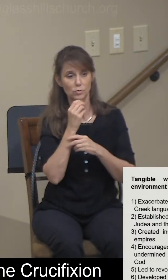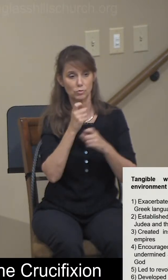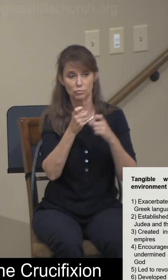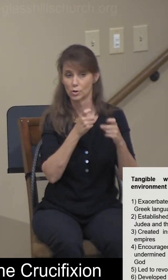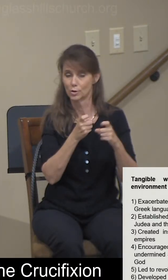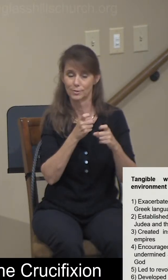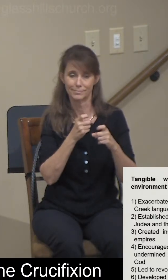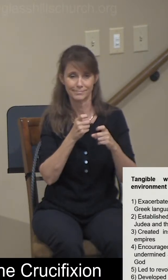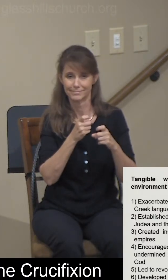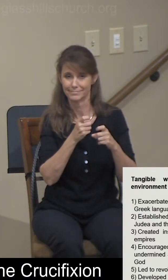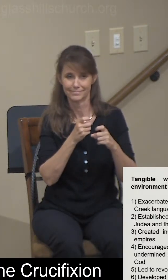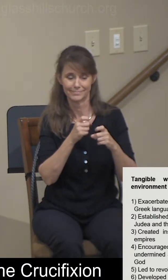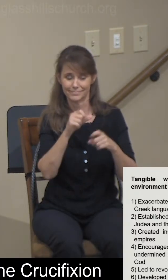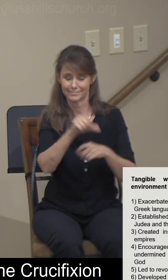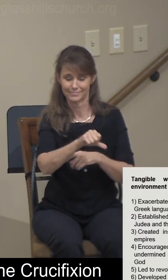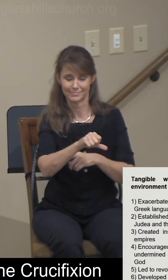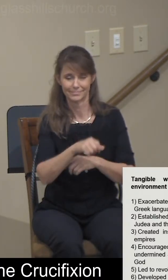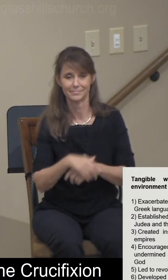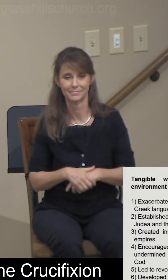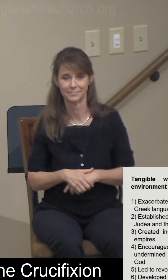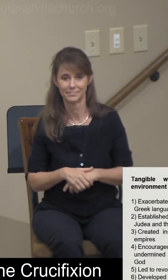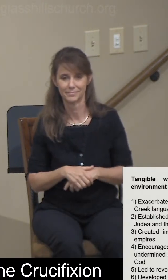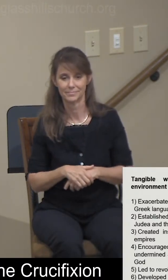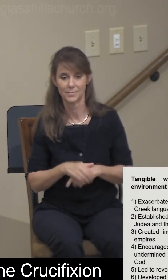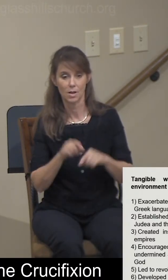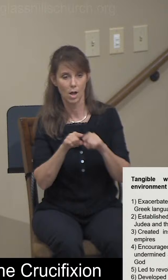something that we'll talk about a little bit more in a few weeks, but